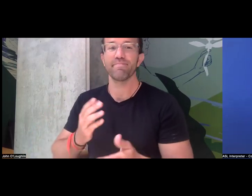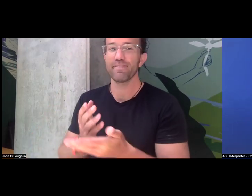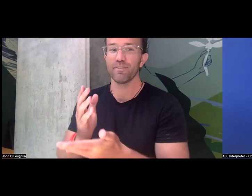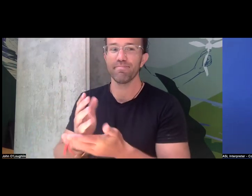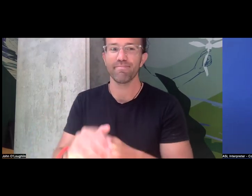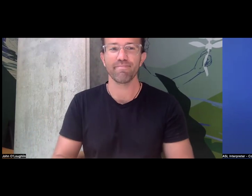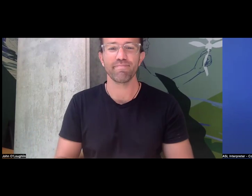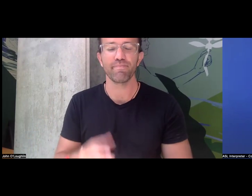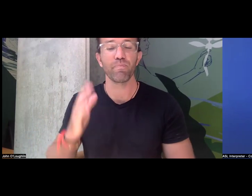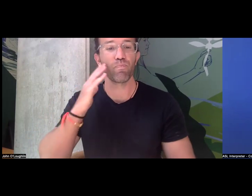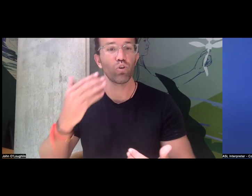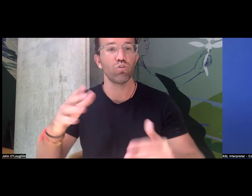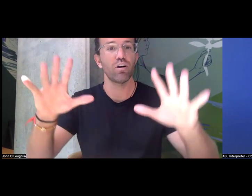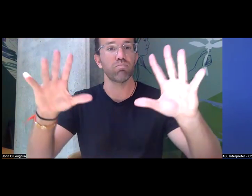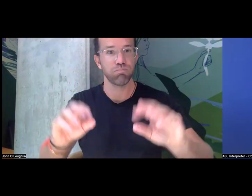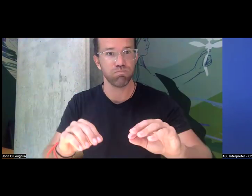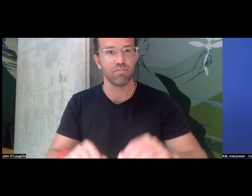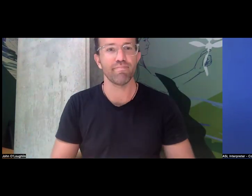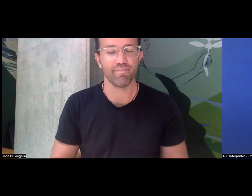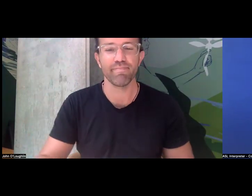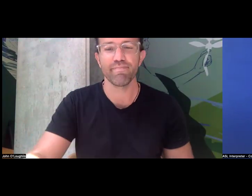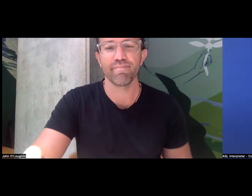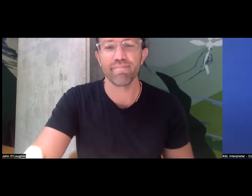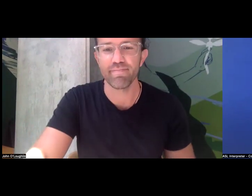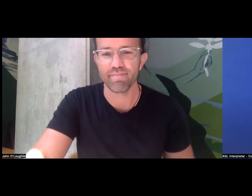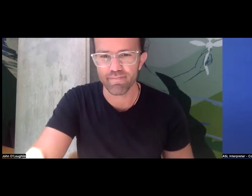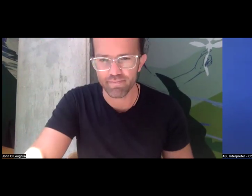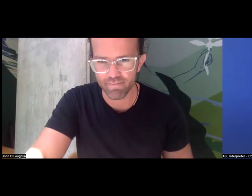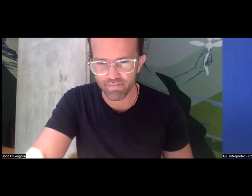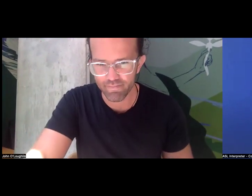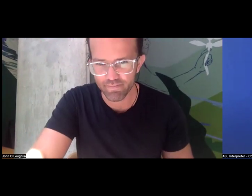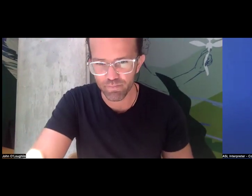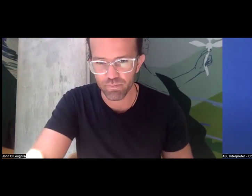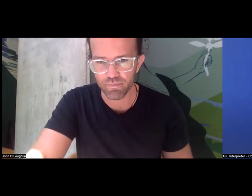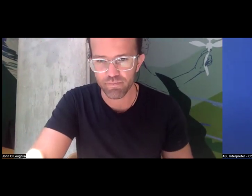All right. I'm going to go ahead and turn off the recording. Thanks.